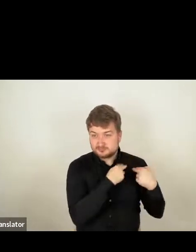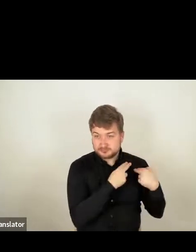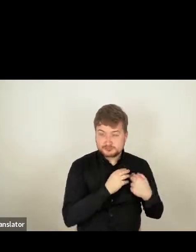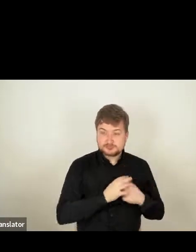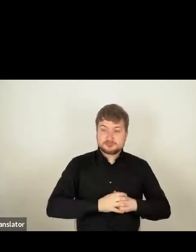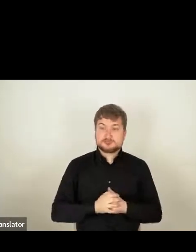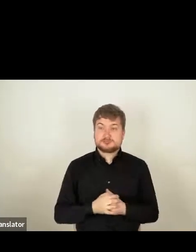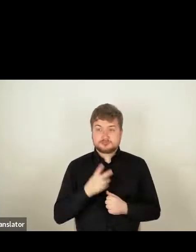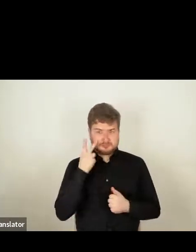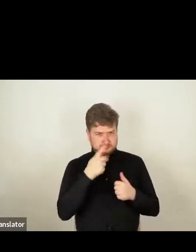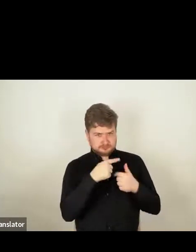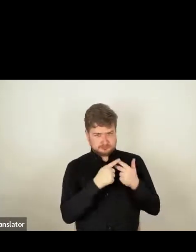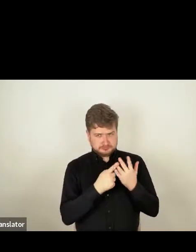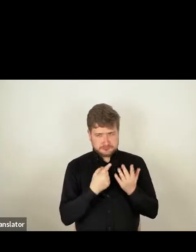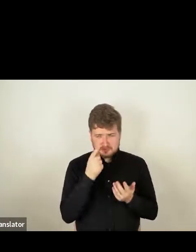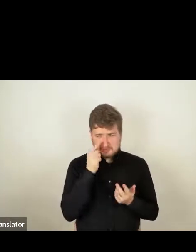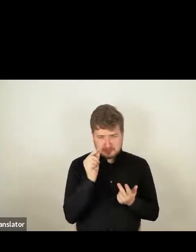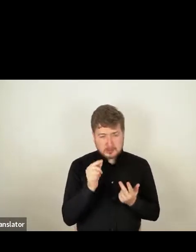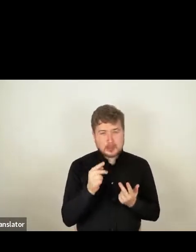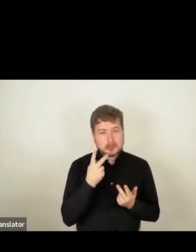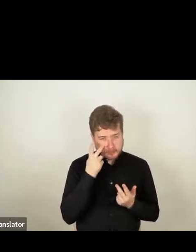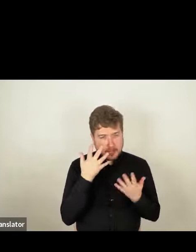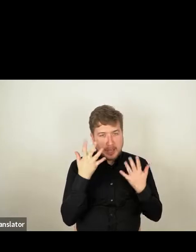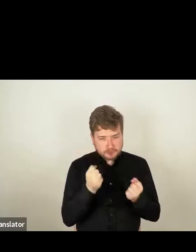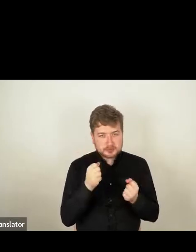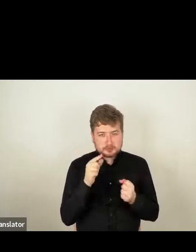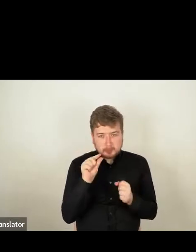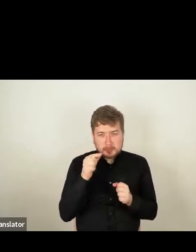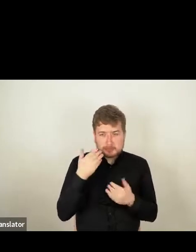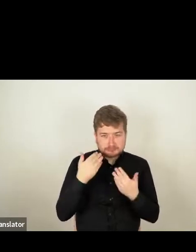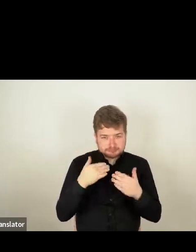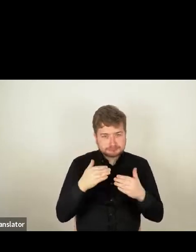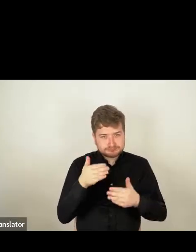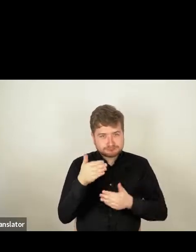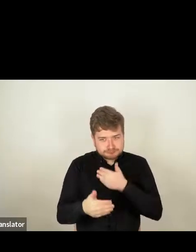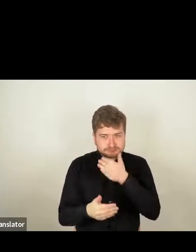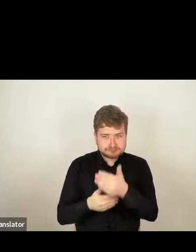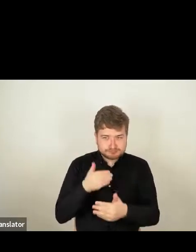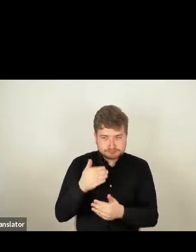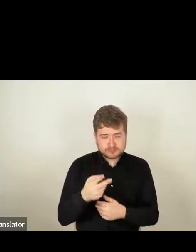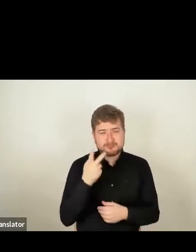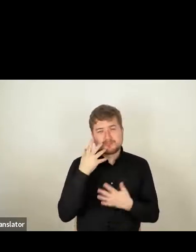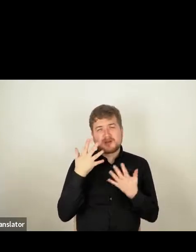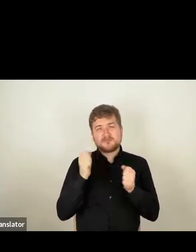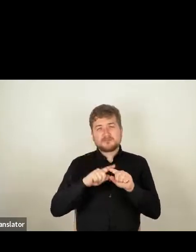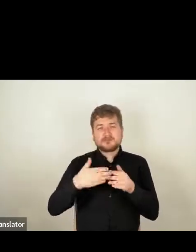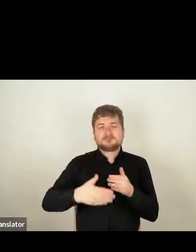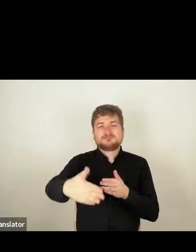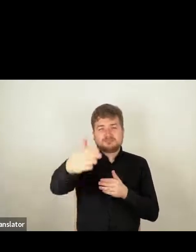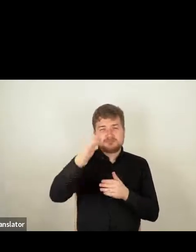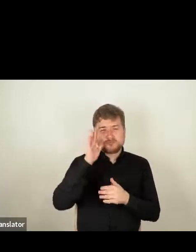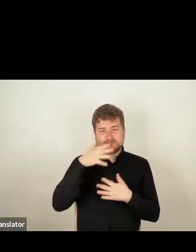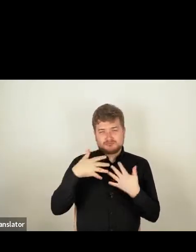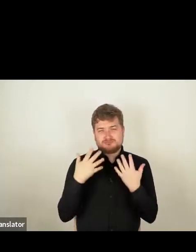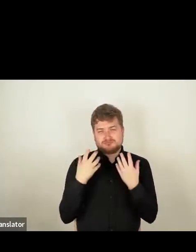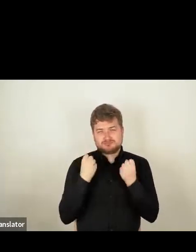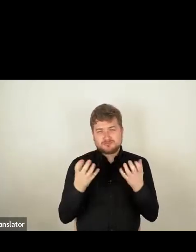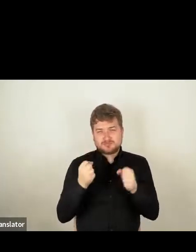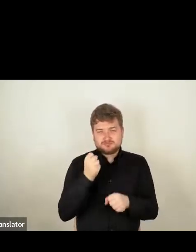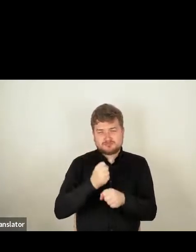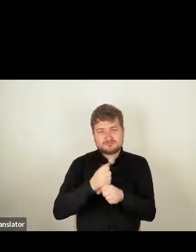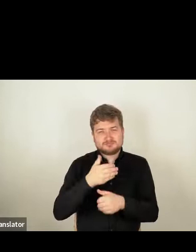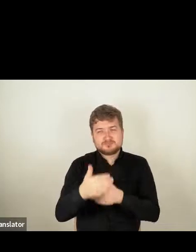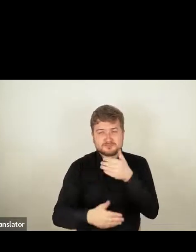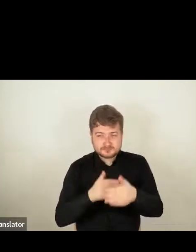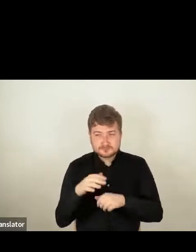we have a long way to go. But the idea at the end of the day is that we, when we have representation of the diversity of the